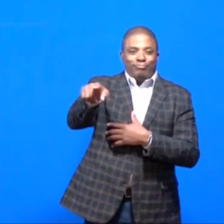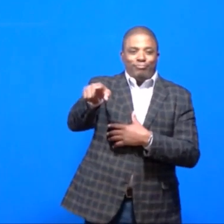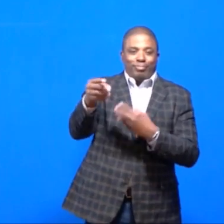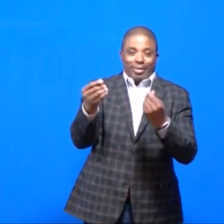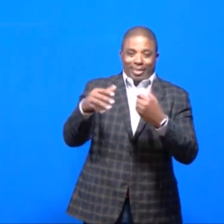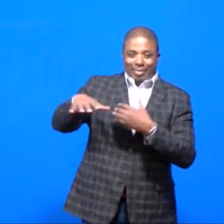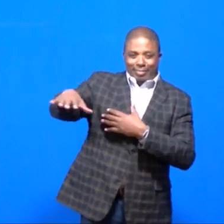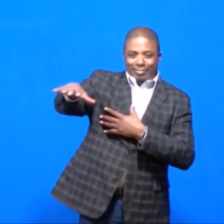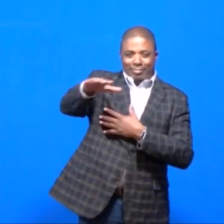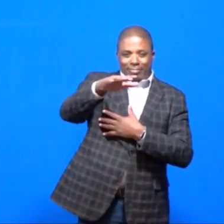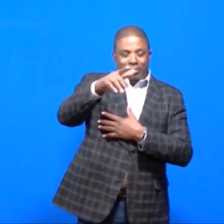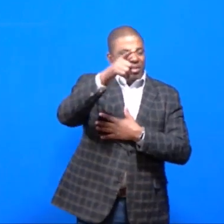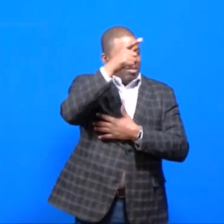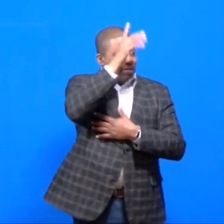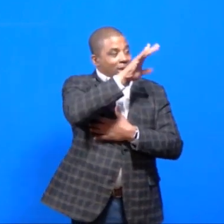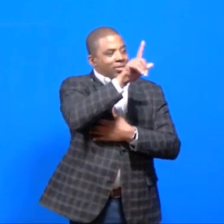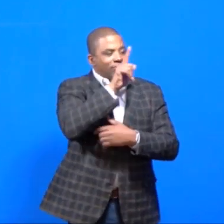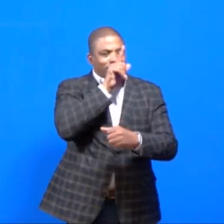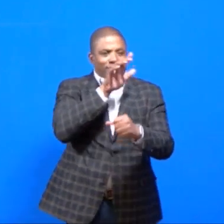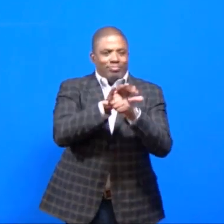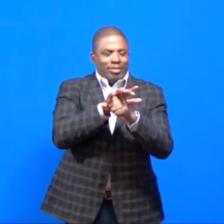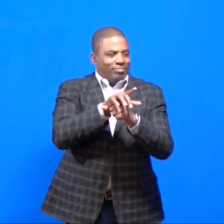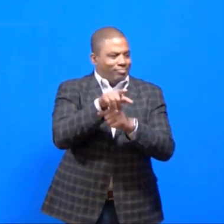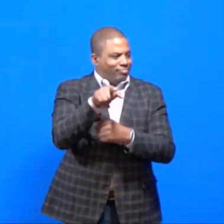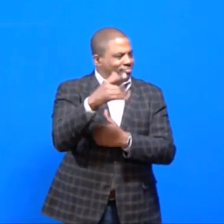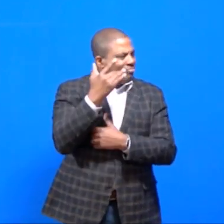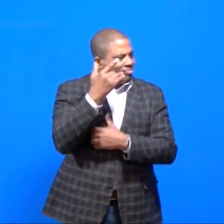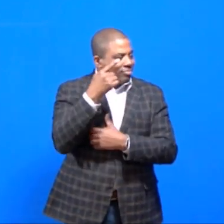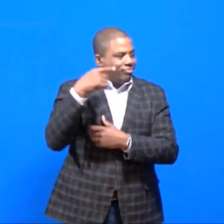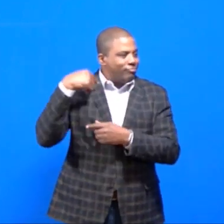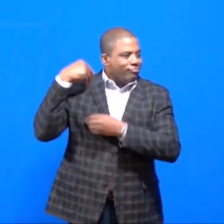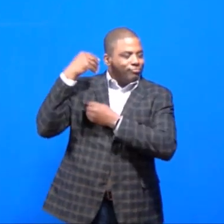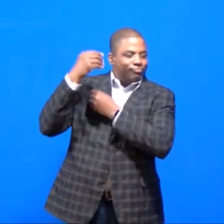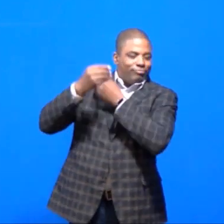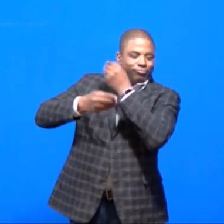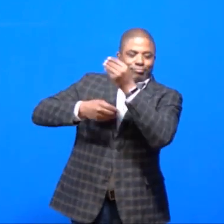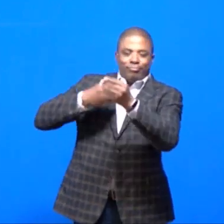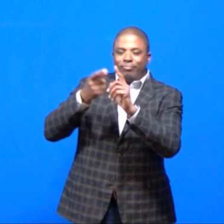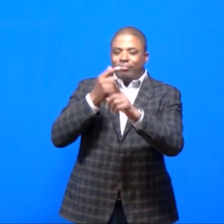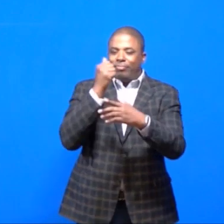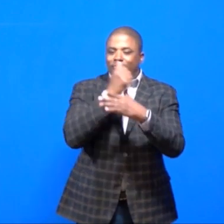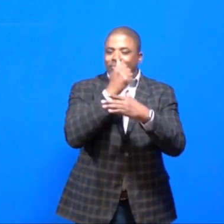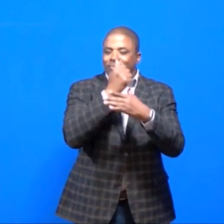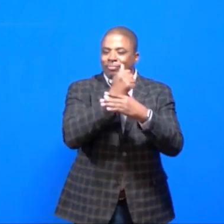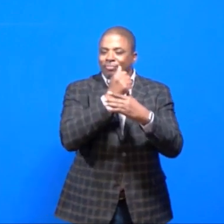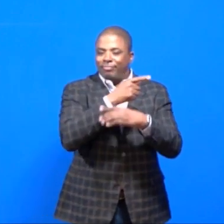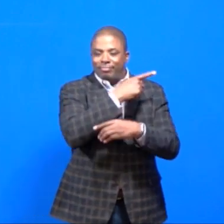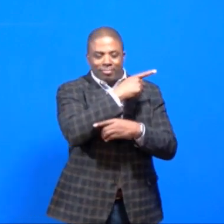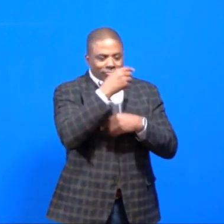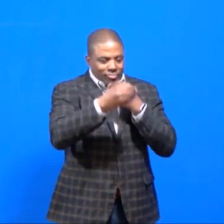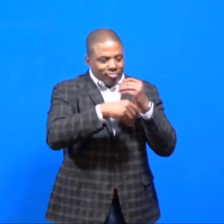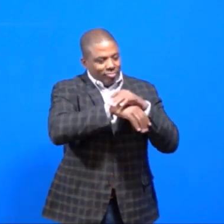It says, now they were able to settle in that land, the land that the Lord had promised to them throughout the